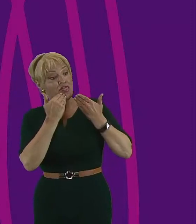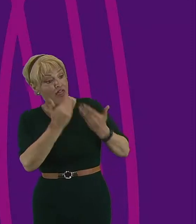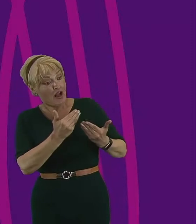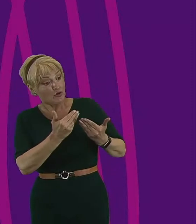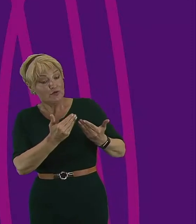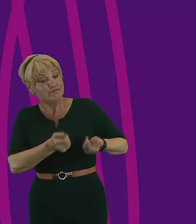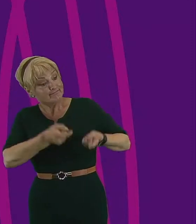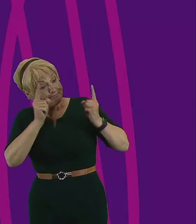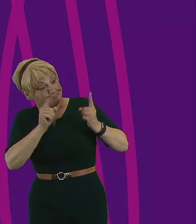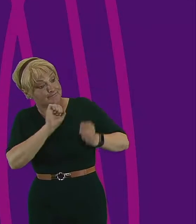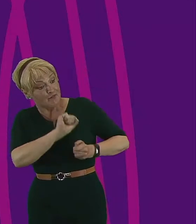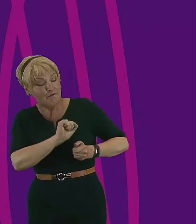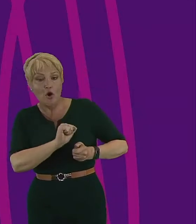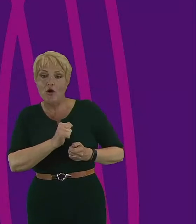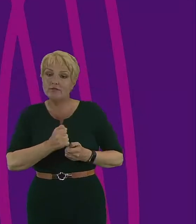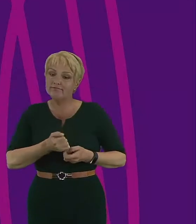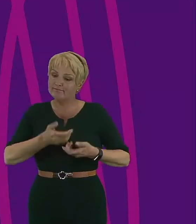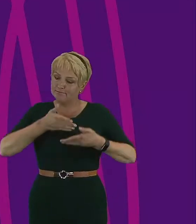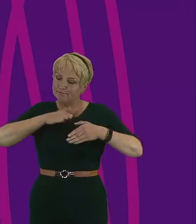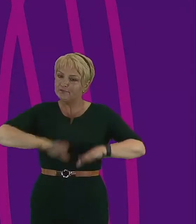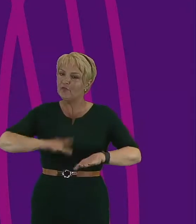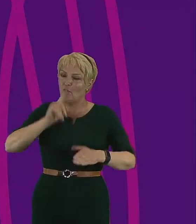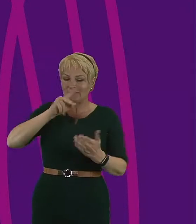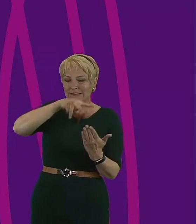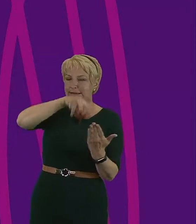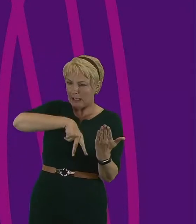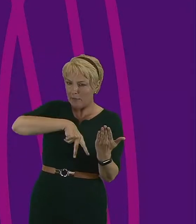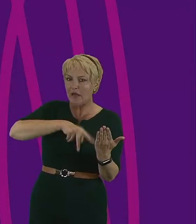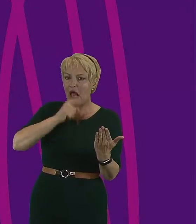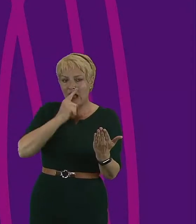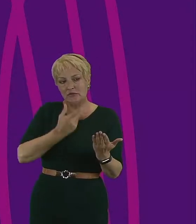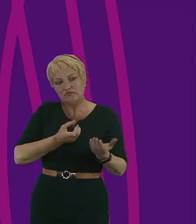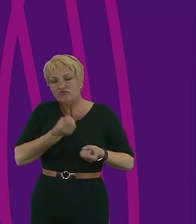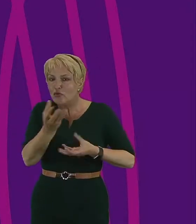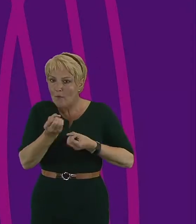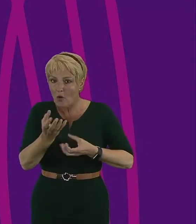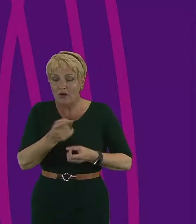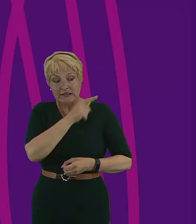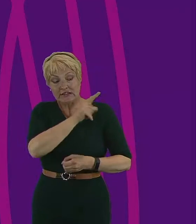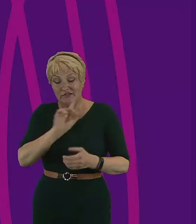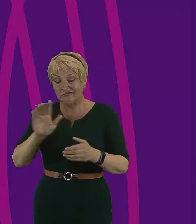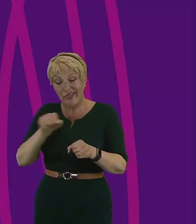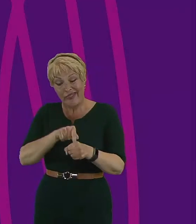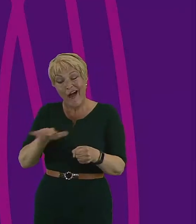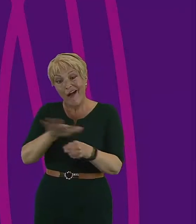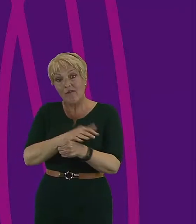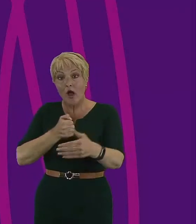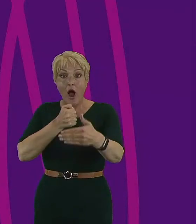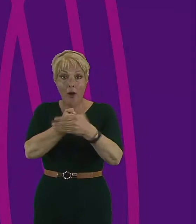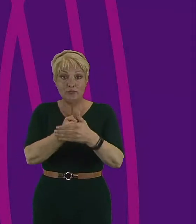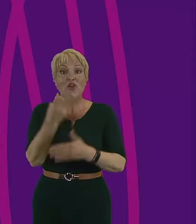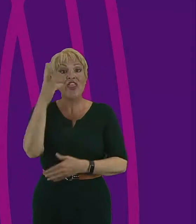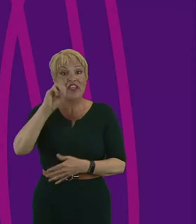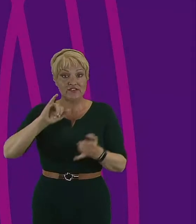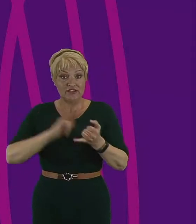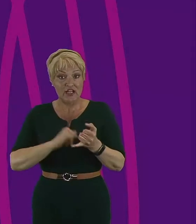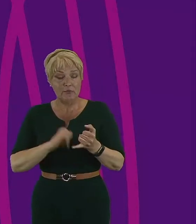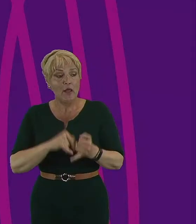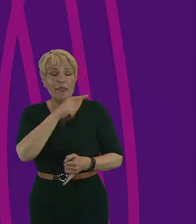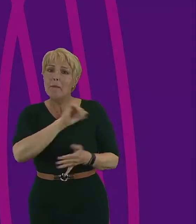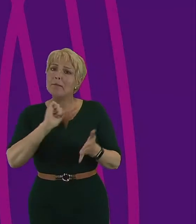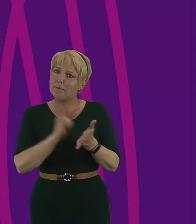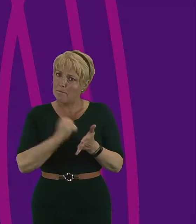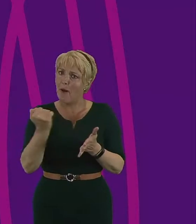of his statement and for the report, which, as he indicates, covers the period up to the 30th of September. It's published against the backdrop of